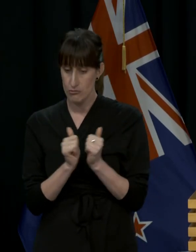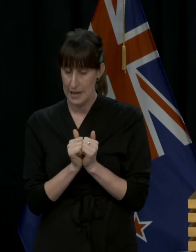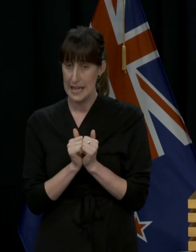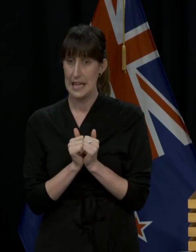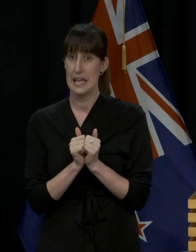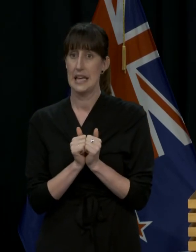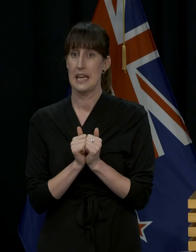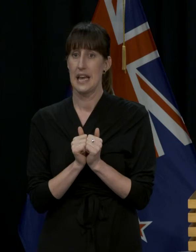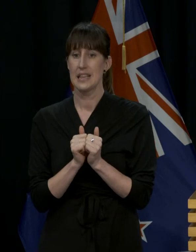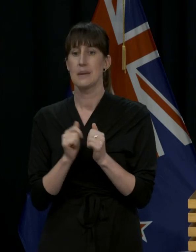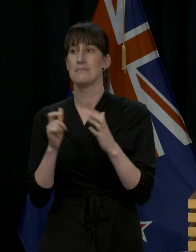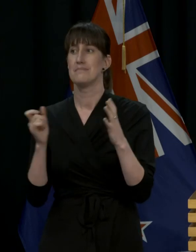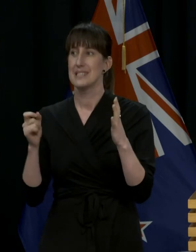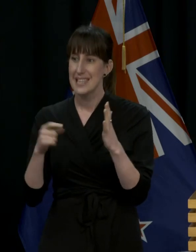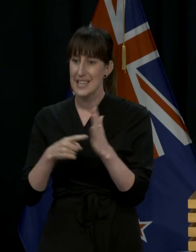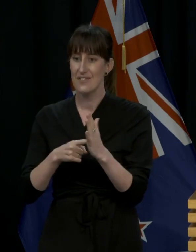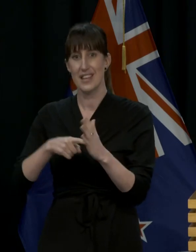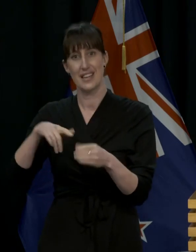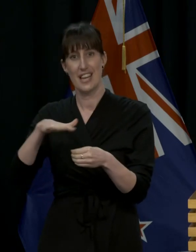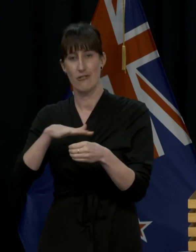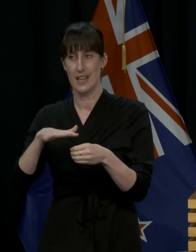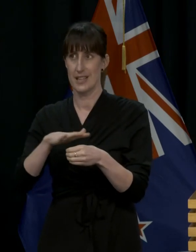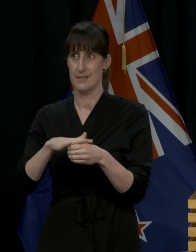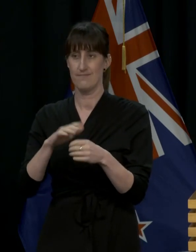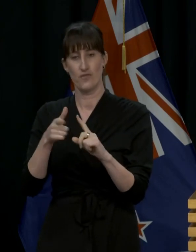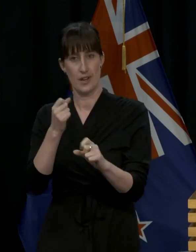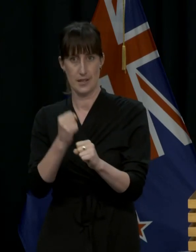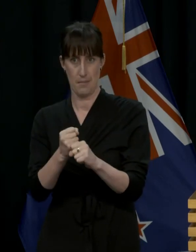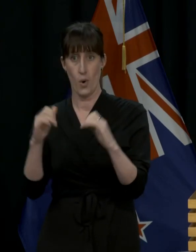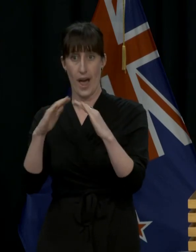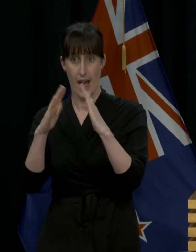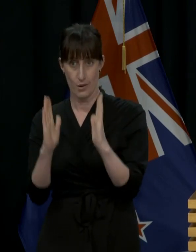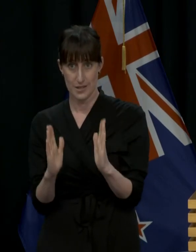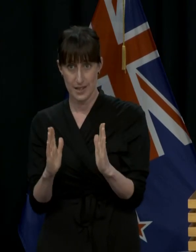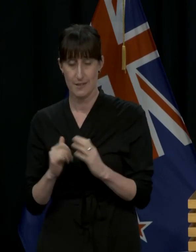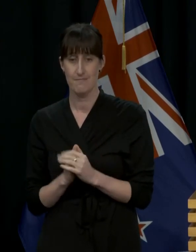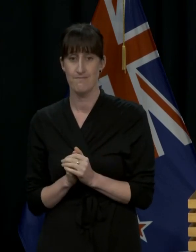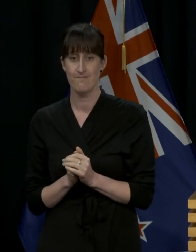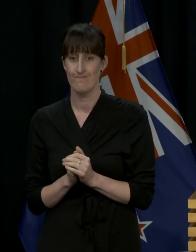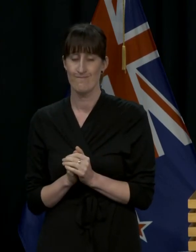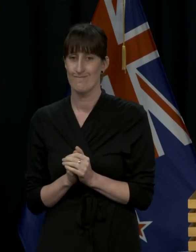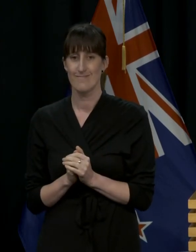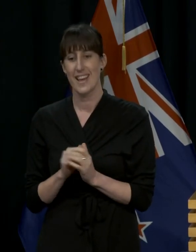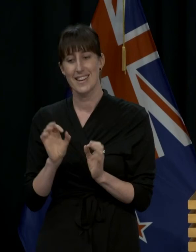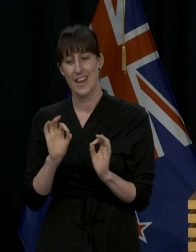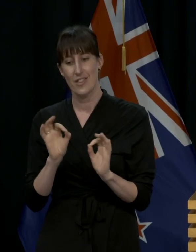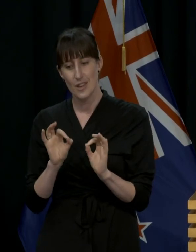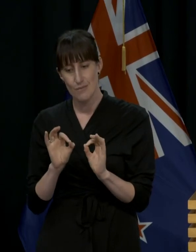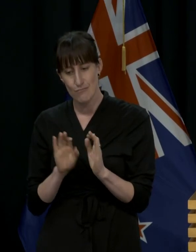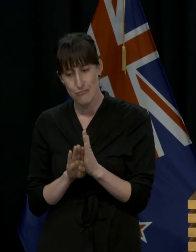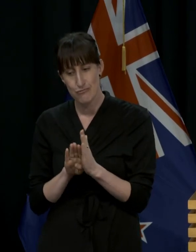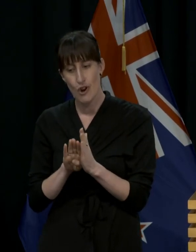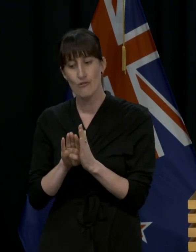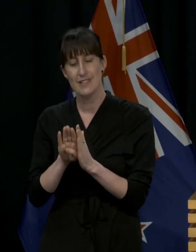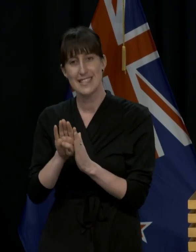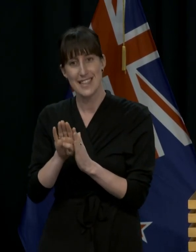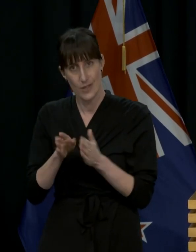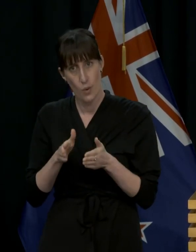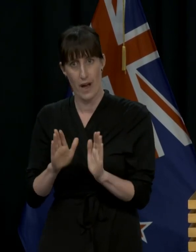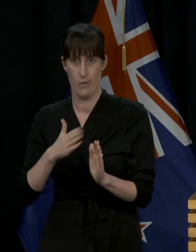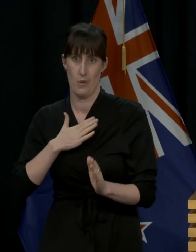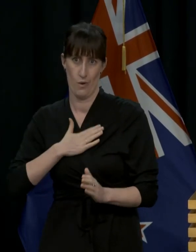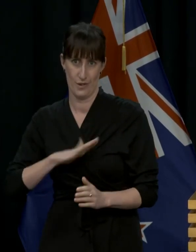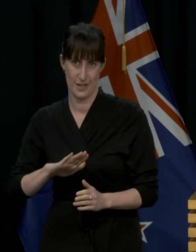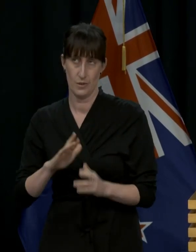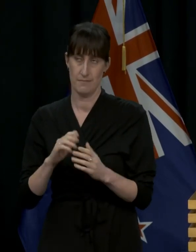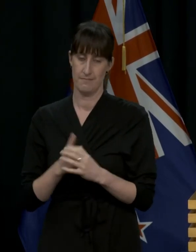some significant areas, particularly housing, we haven't made the progress we needed to. That is not to say, however, that he